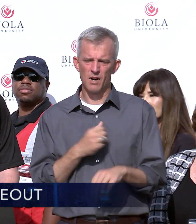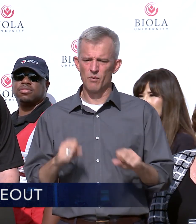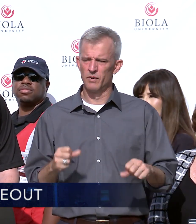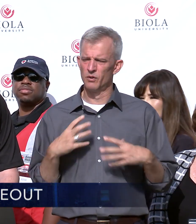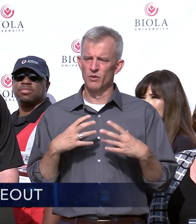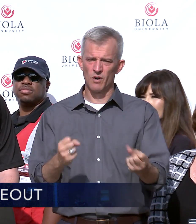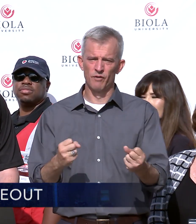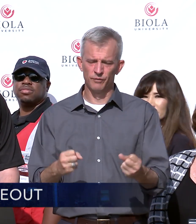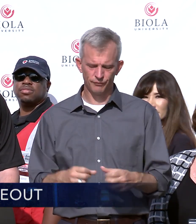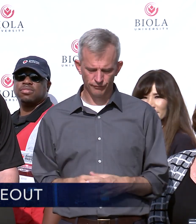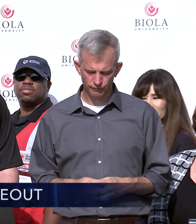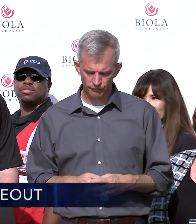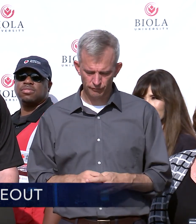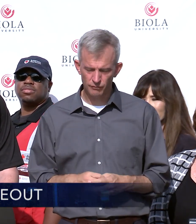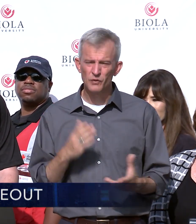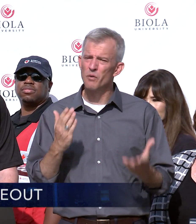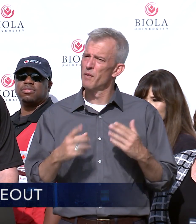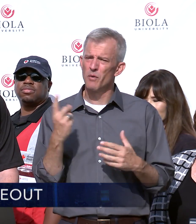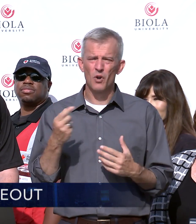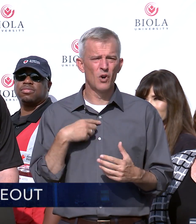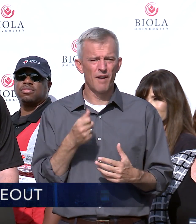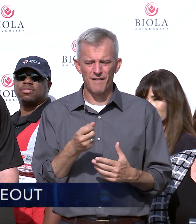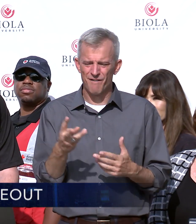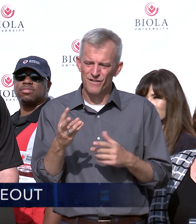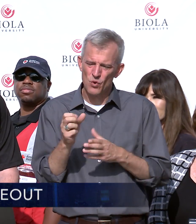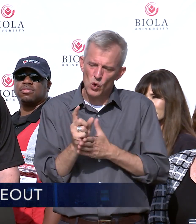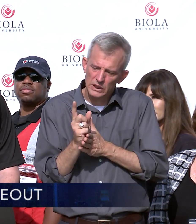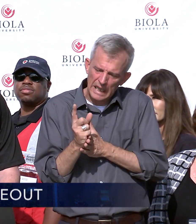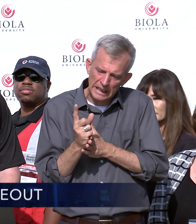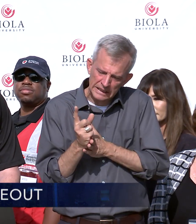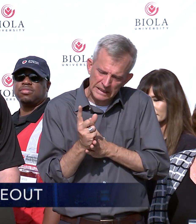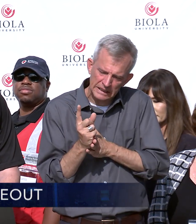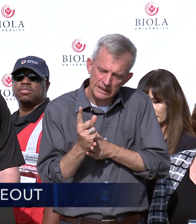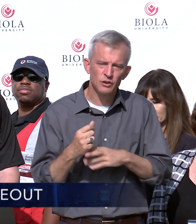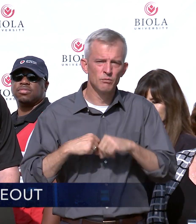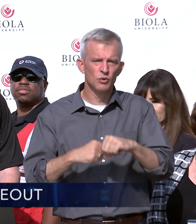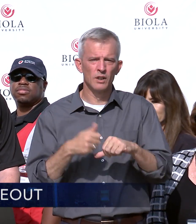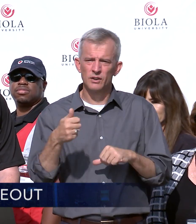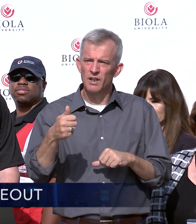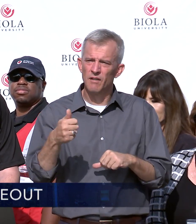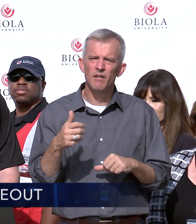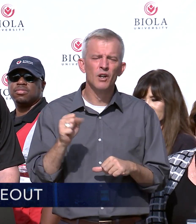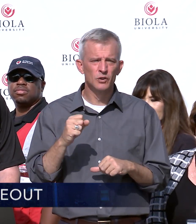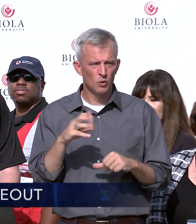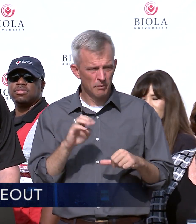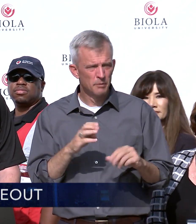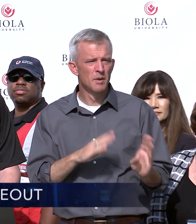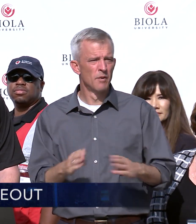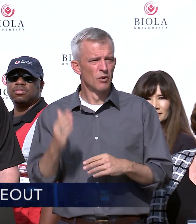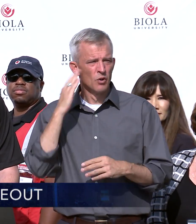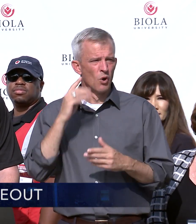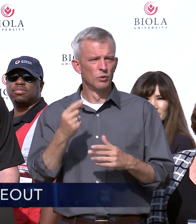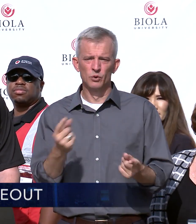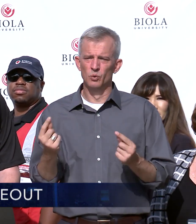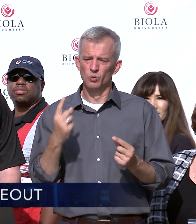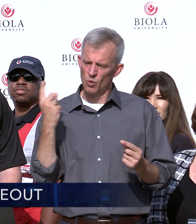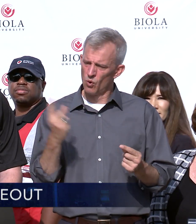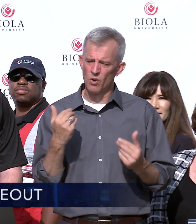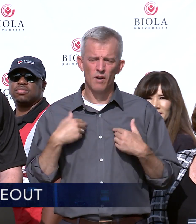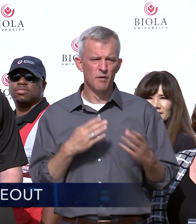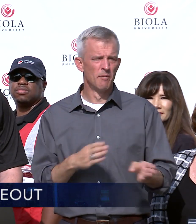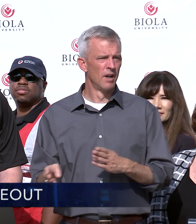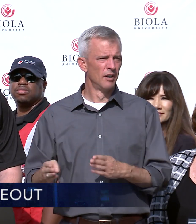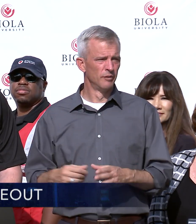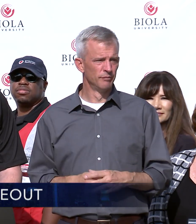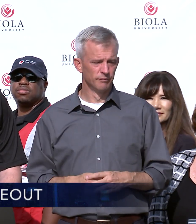recover. You may only have seconds to protect yourself in an earthquake, so be prepared and know what to do and always have a plan.